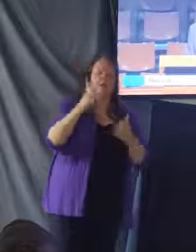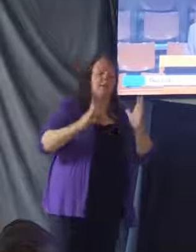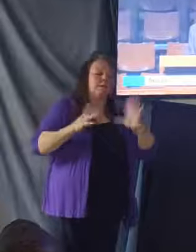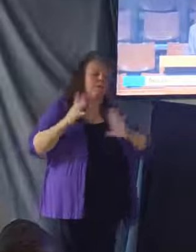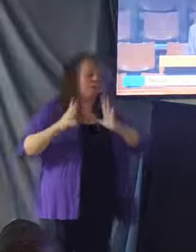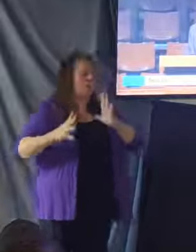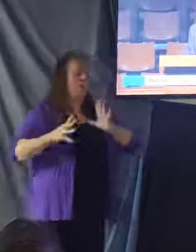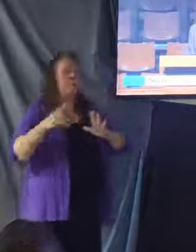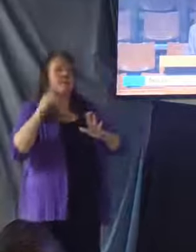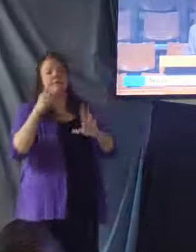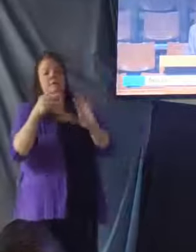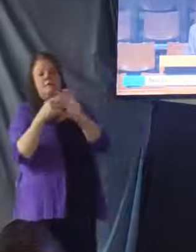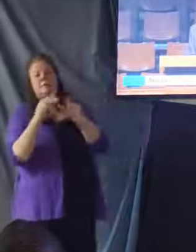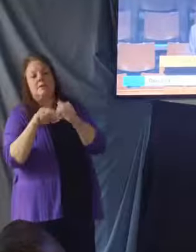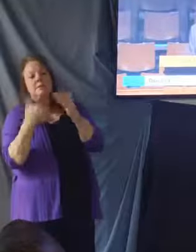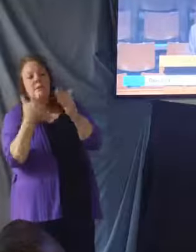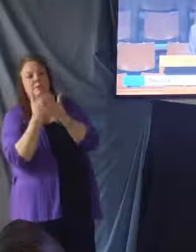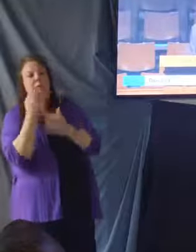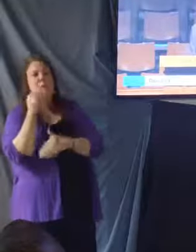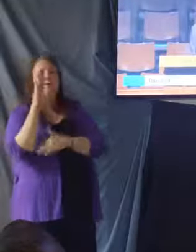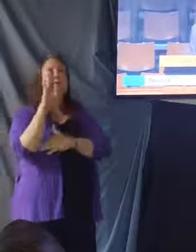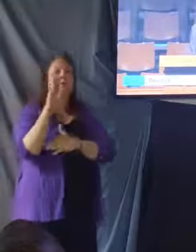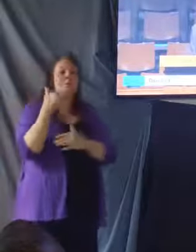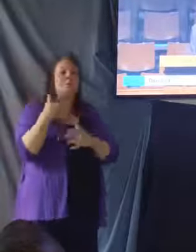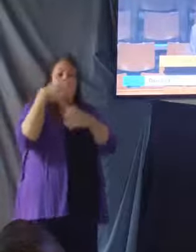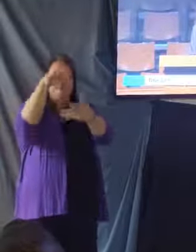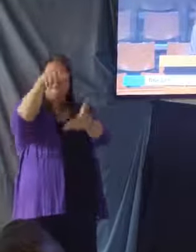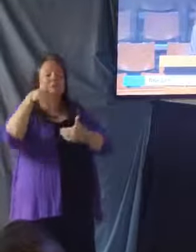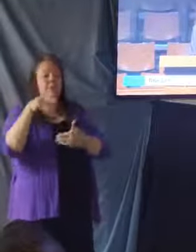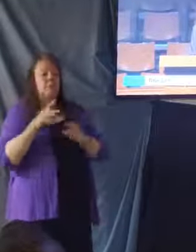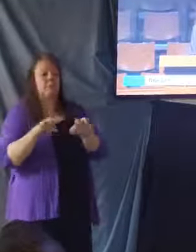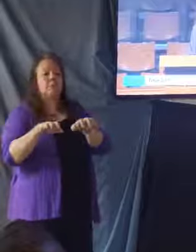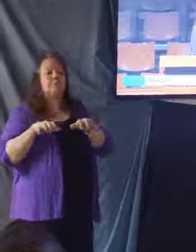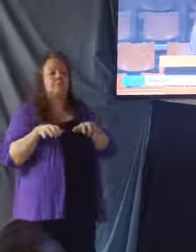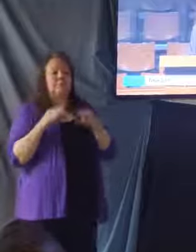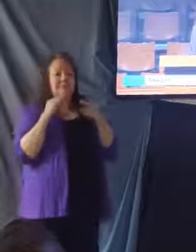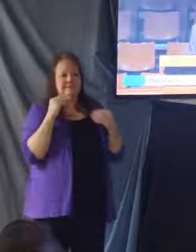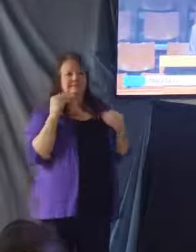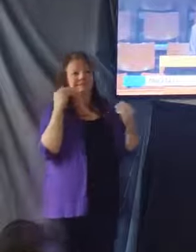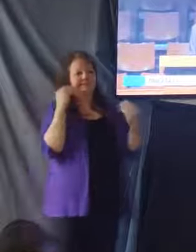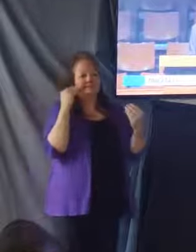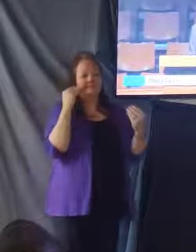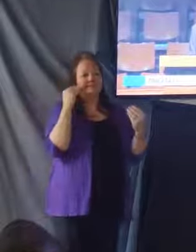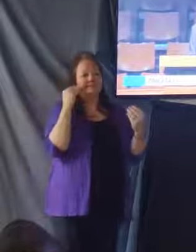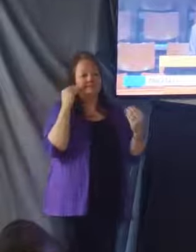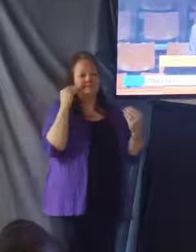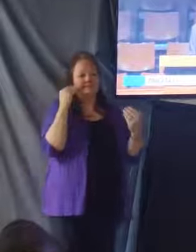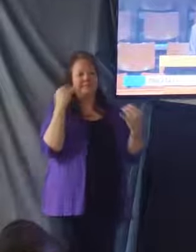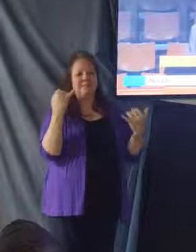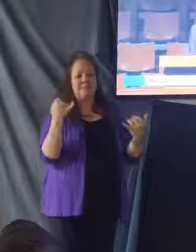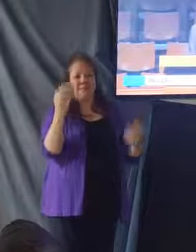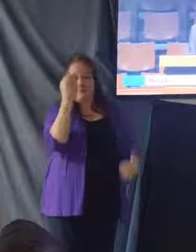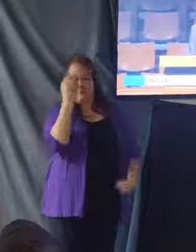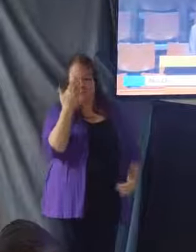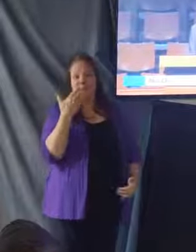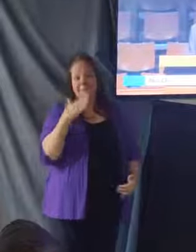glories of what he has said about the New Jerusalem, the inheritance. Everybody sitting out there smiles. And I said, now I have to tell you the bad